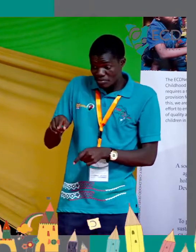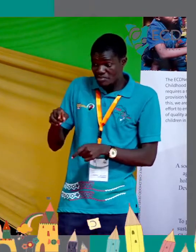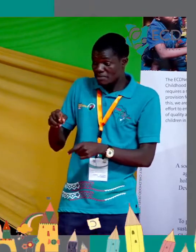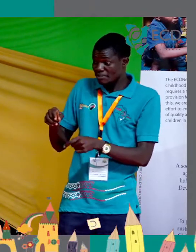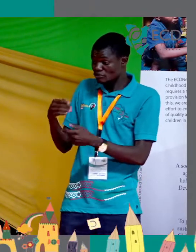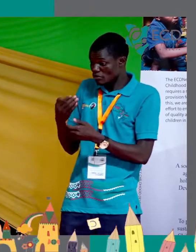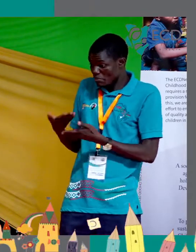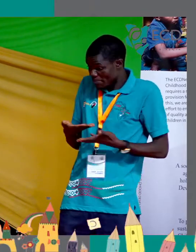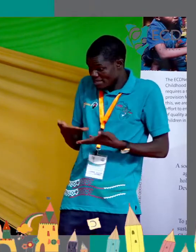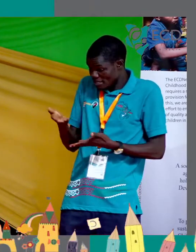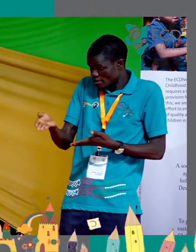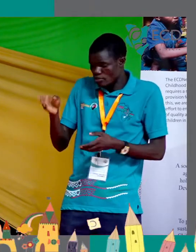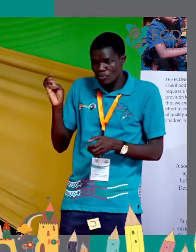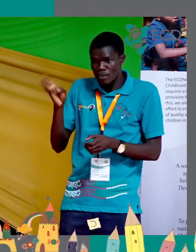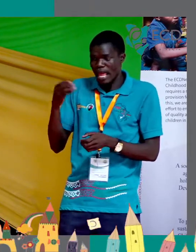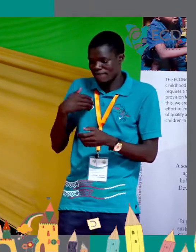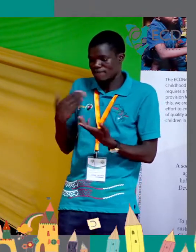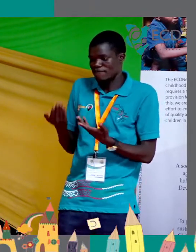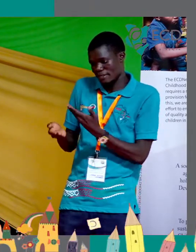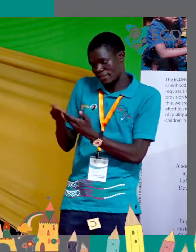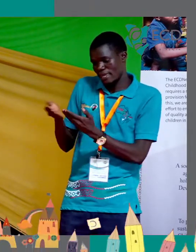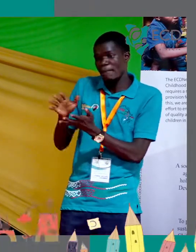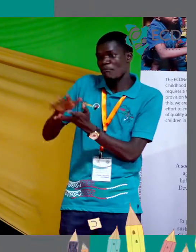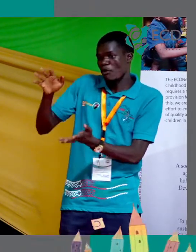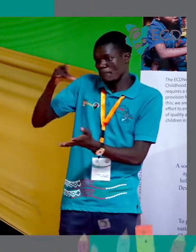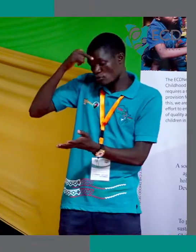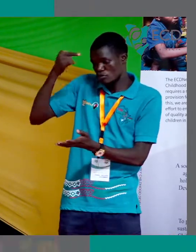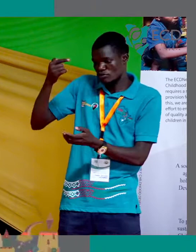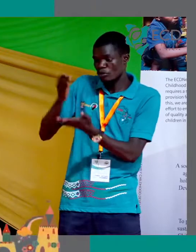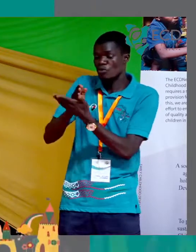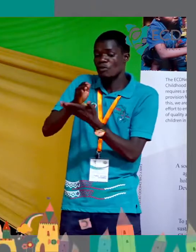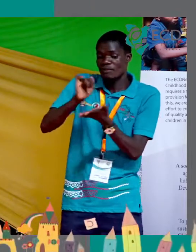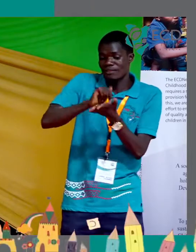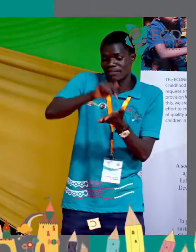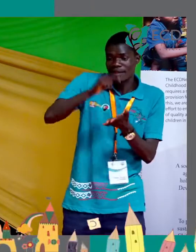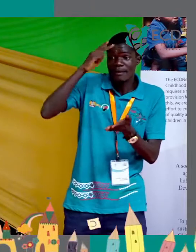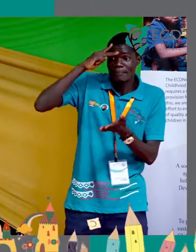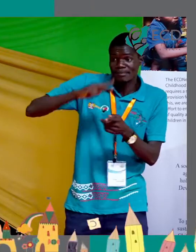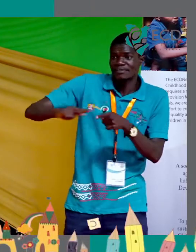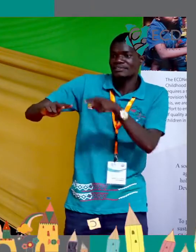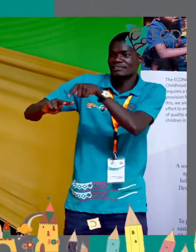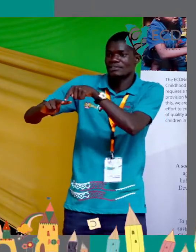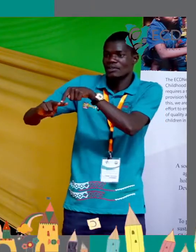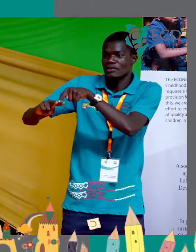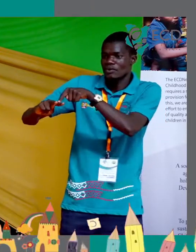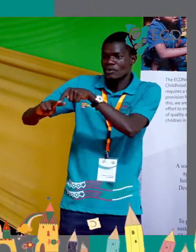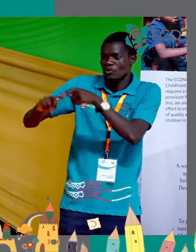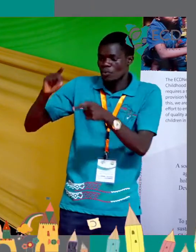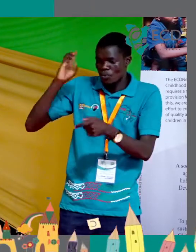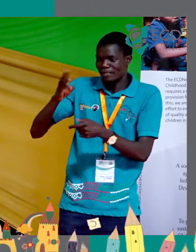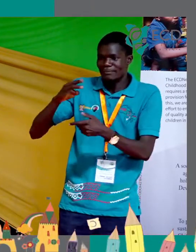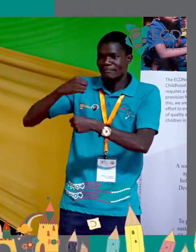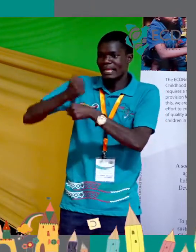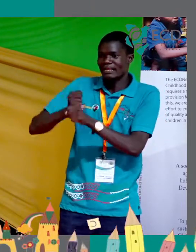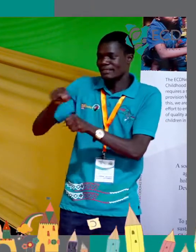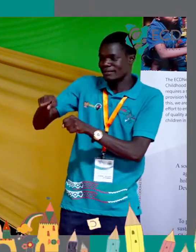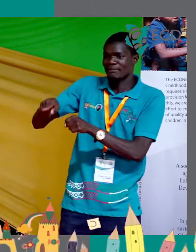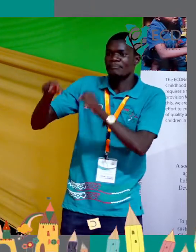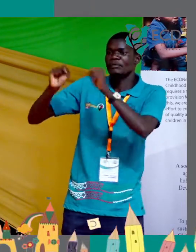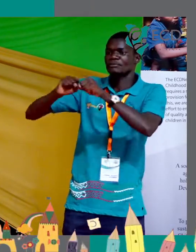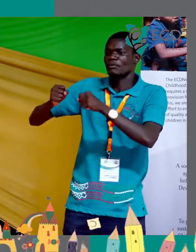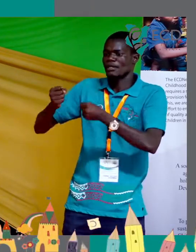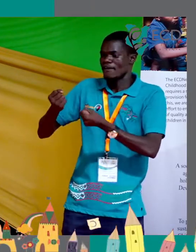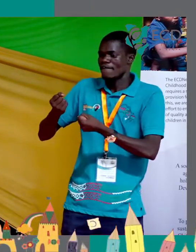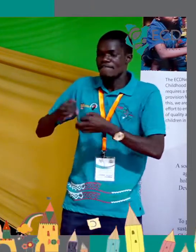as an accident, but they'll be there because they belong there as at that time, because you cannot separate the baby in the womb from the mother. Therefore, it means